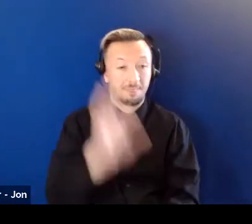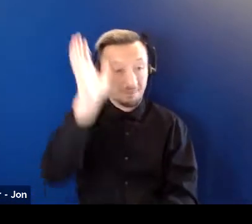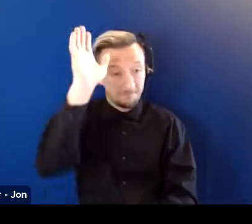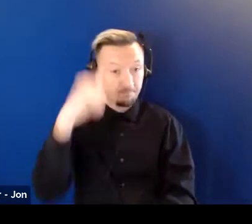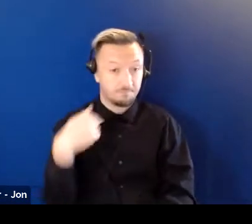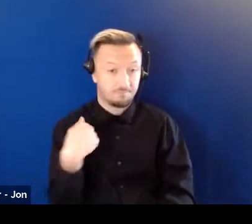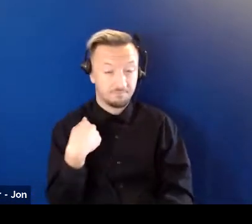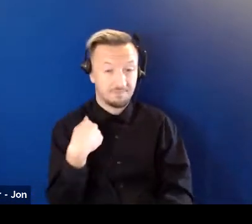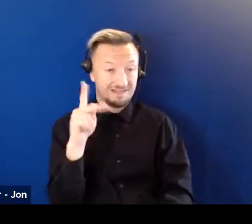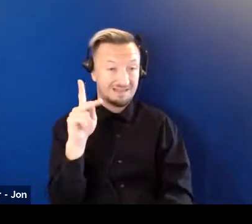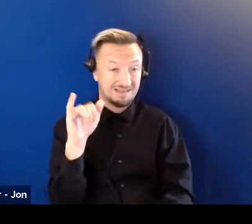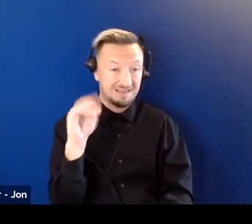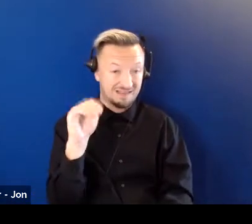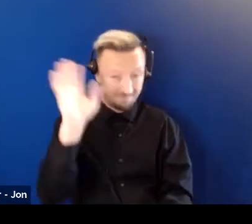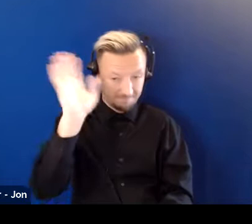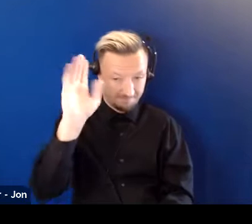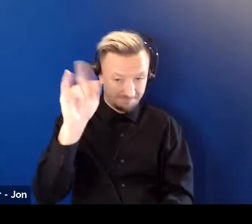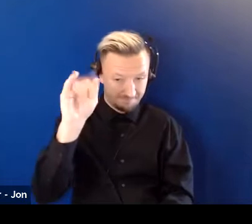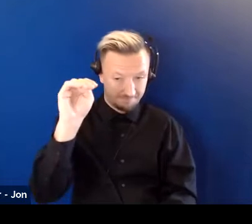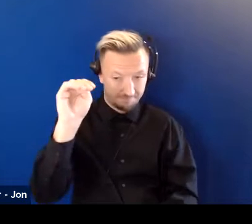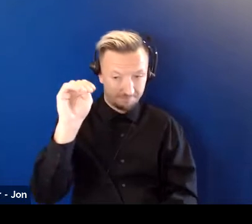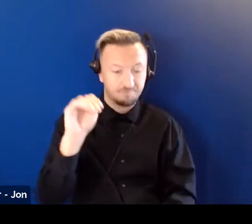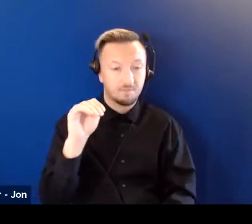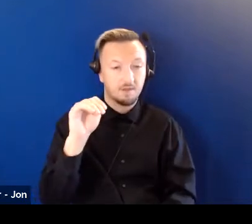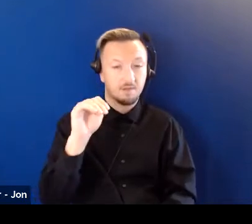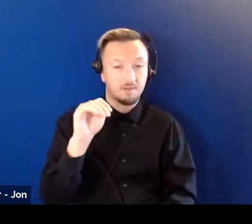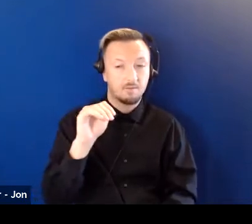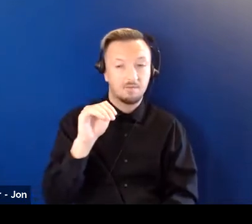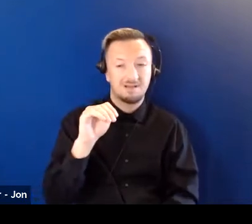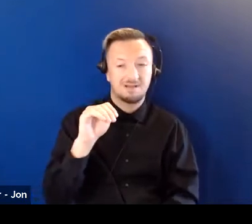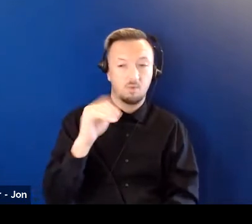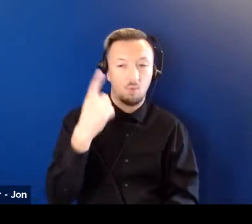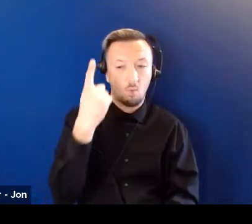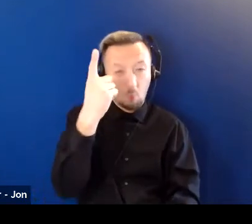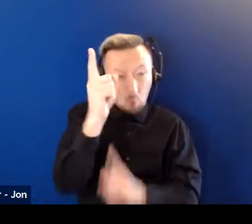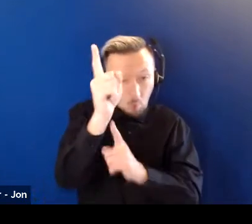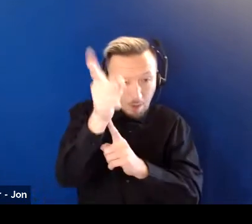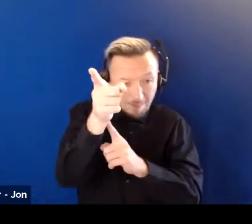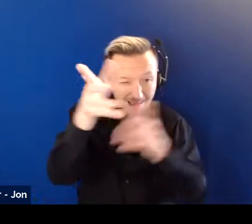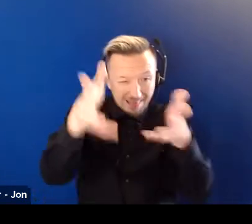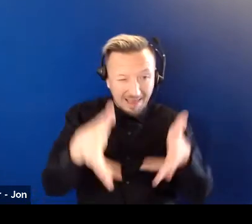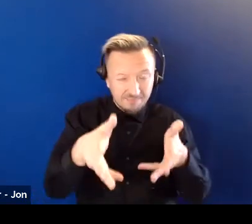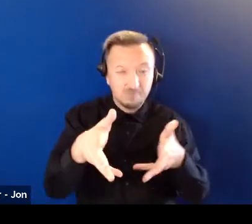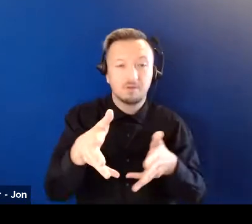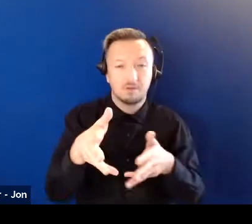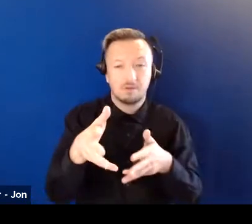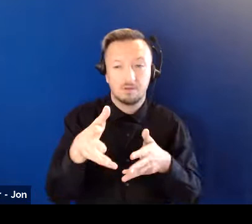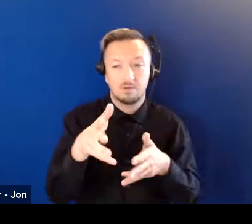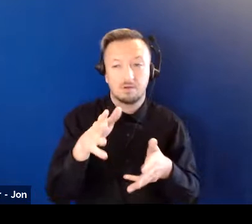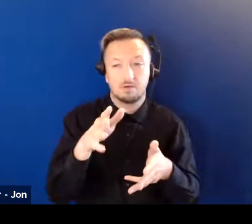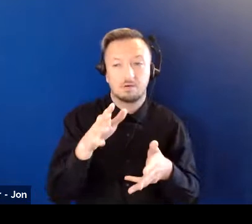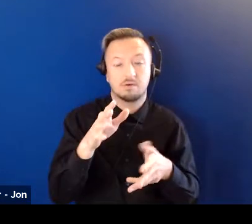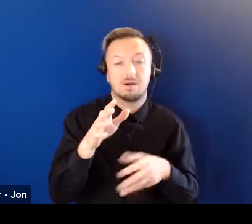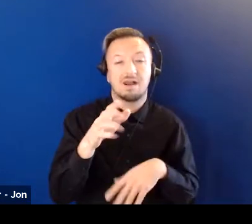2 years, yes. This is Kim Gibson, and we have 1 minute left for everything.